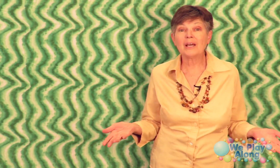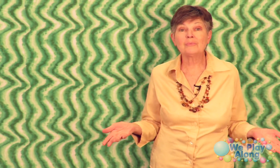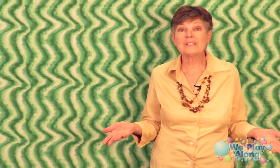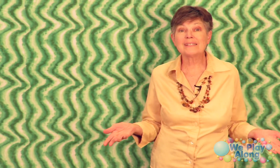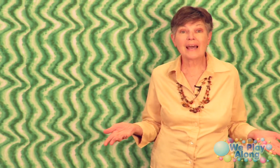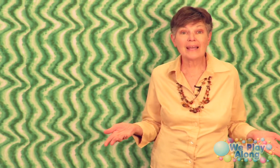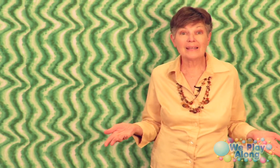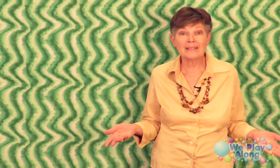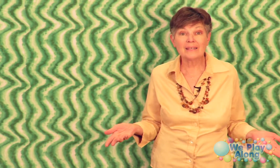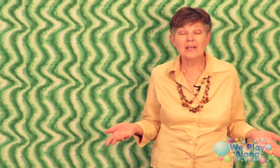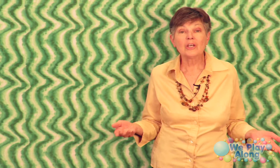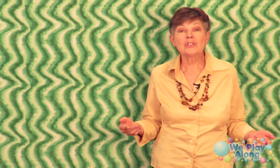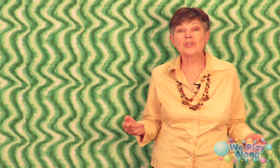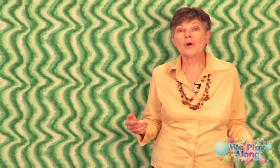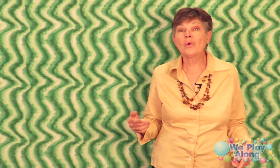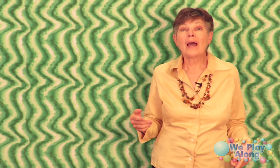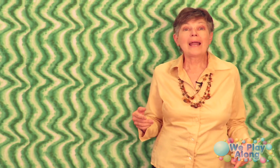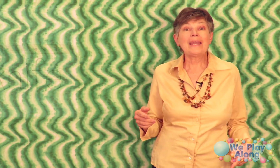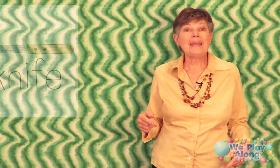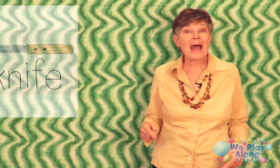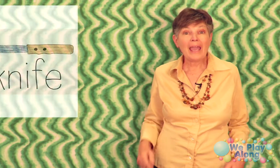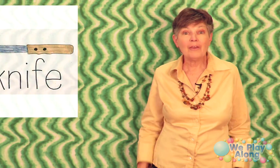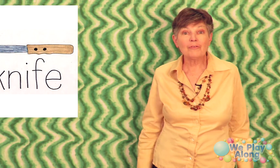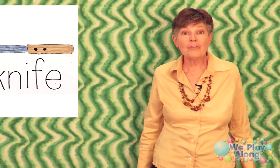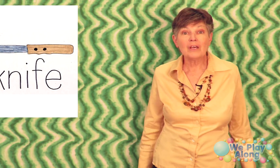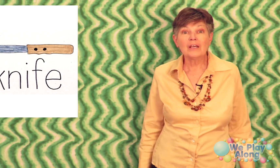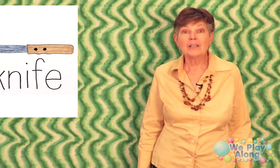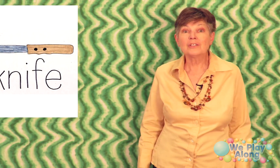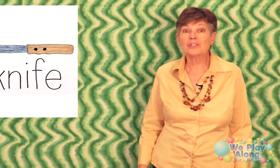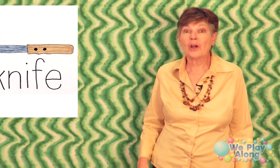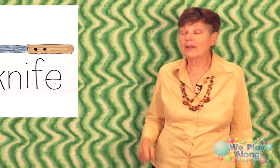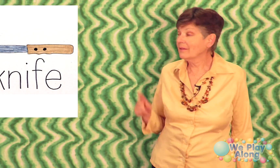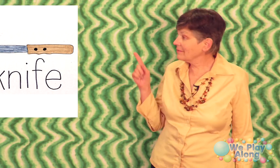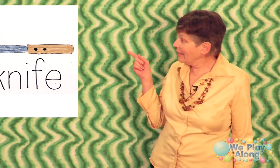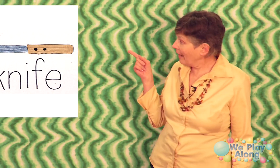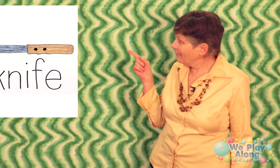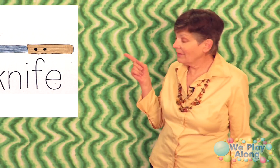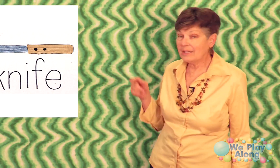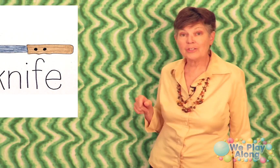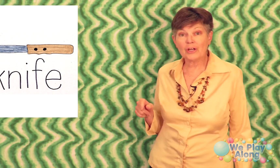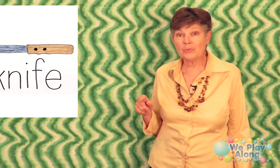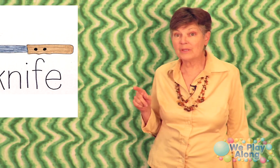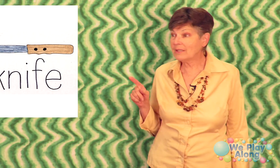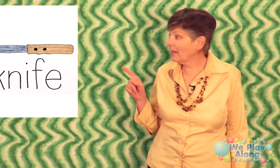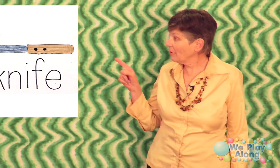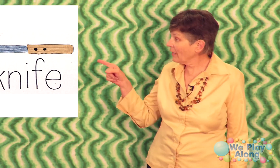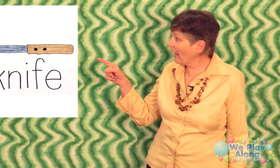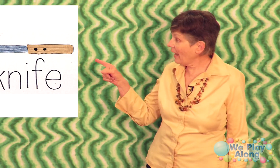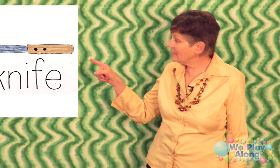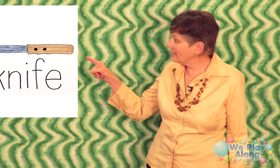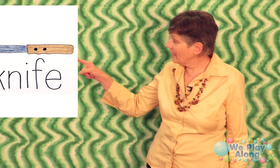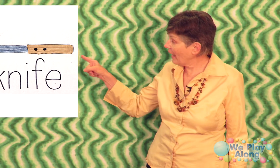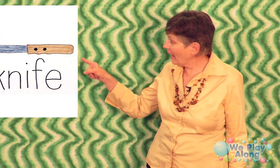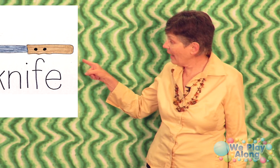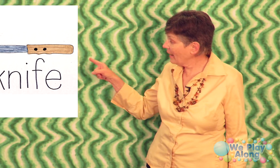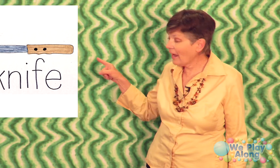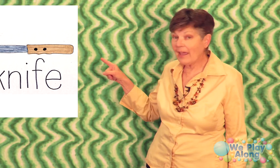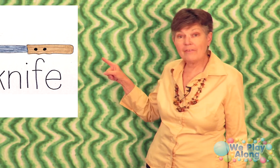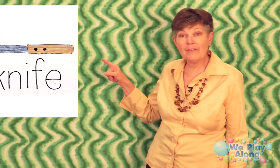becomes silent. So knife, there's a knife, and it starts with the letter K. See,